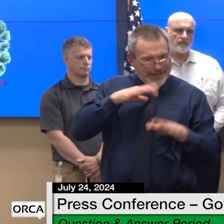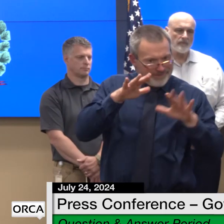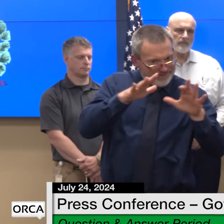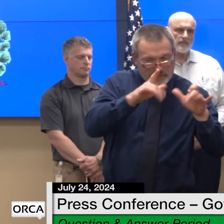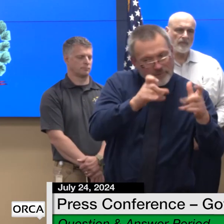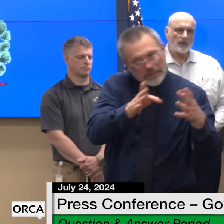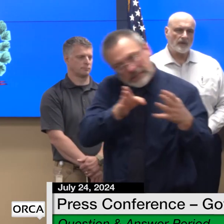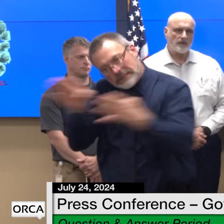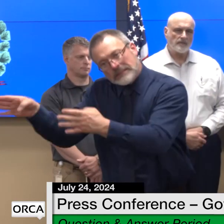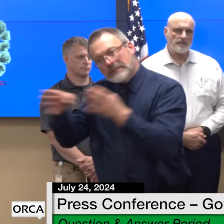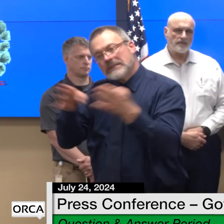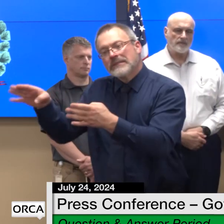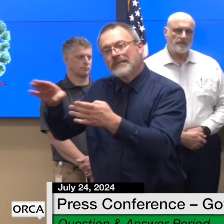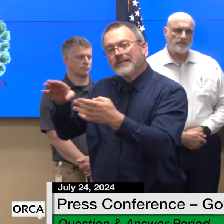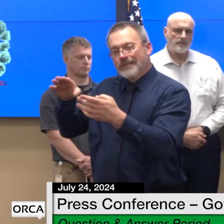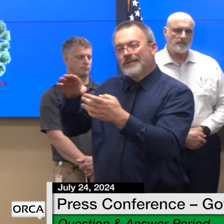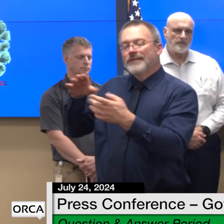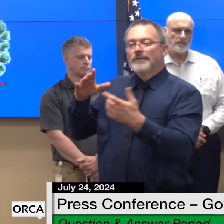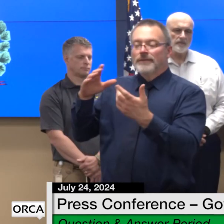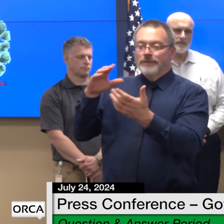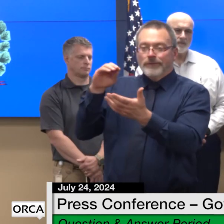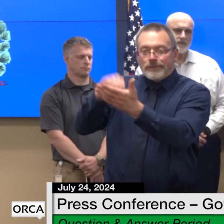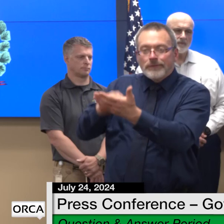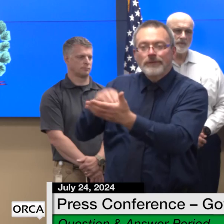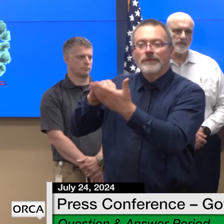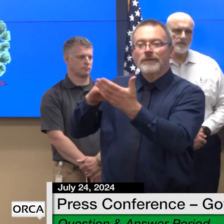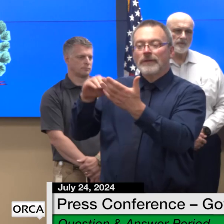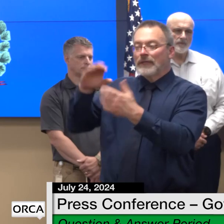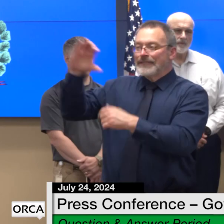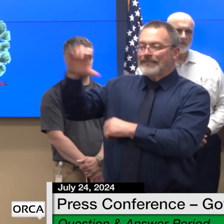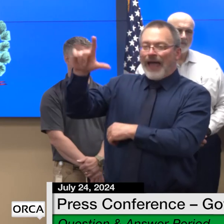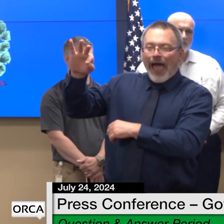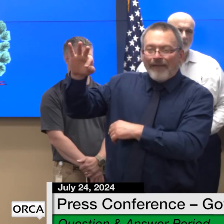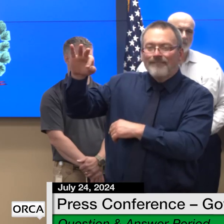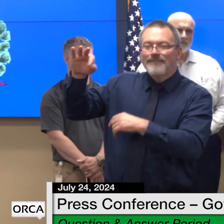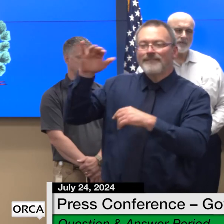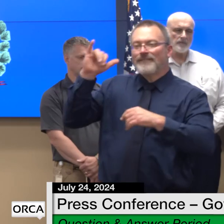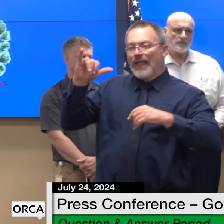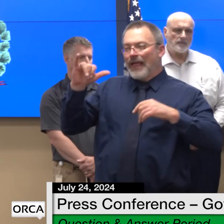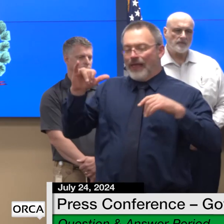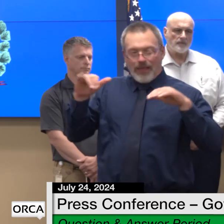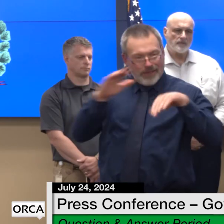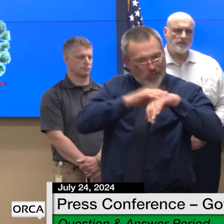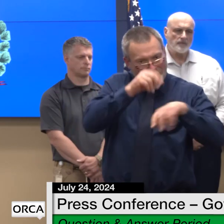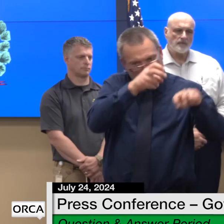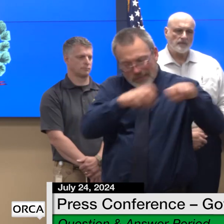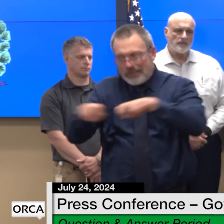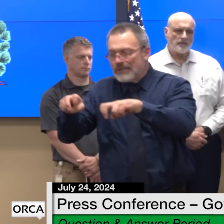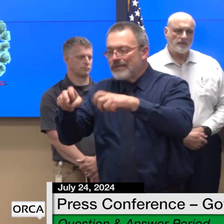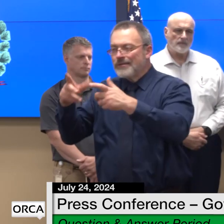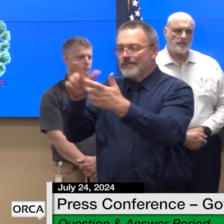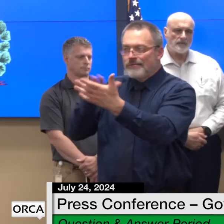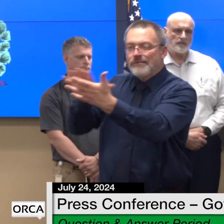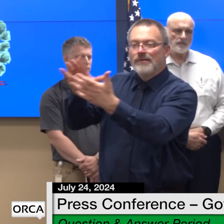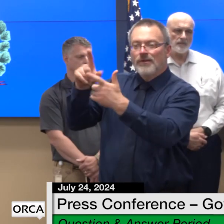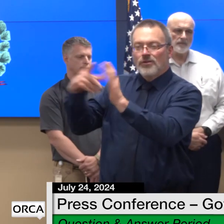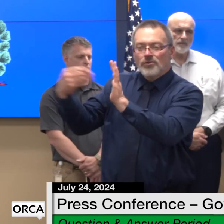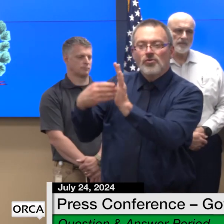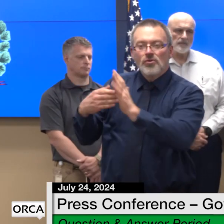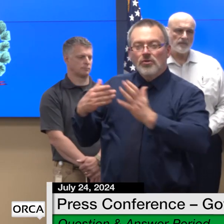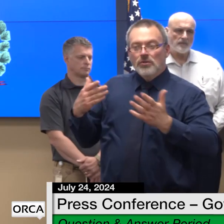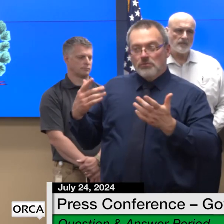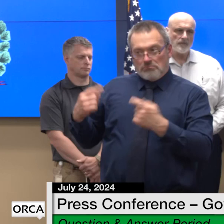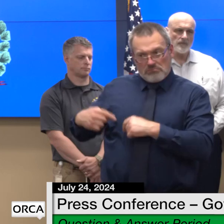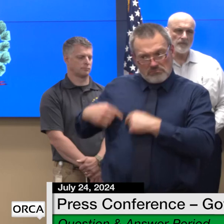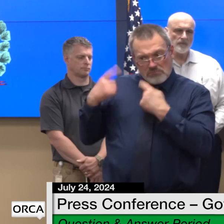records related to the concerns CLF has expressed, to review their alternate modeling approach, as we haven't had that opportunity yet